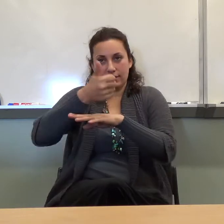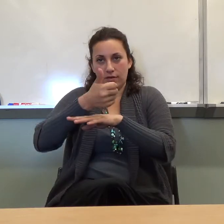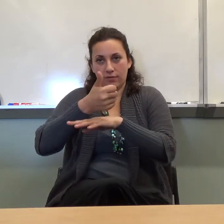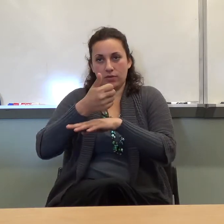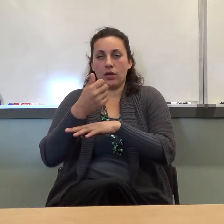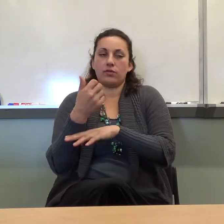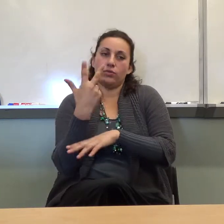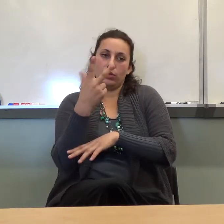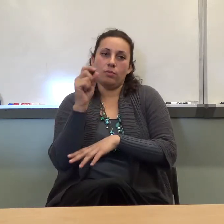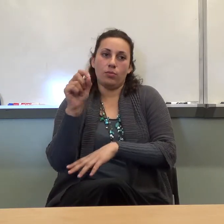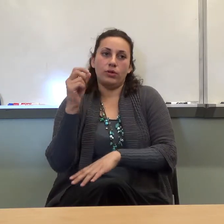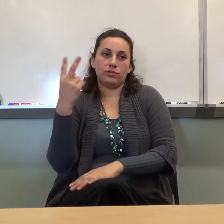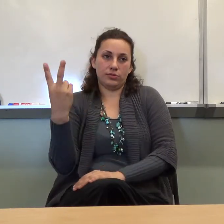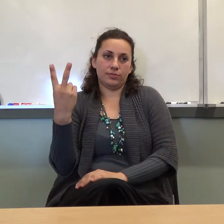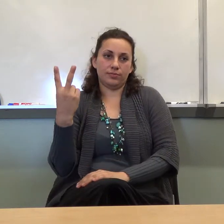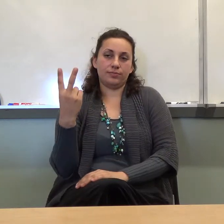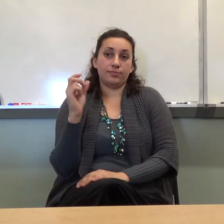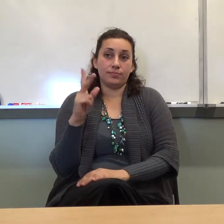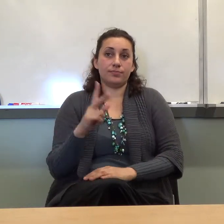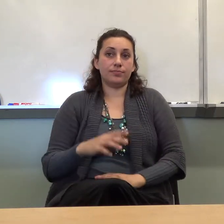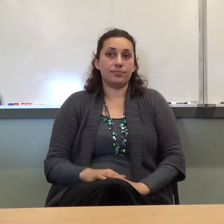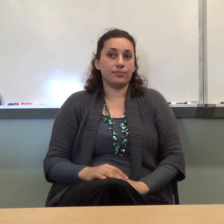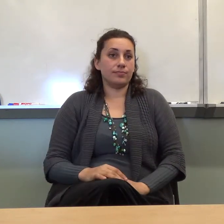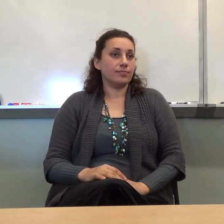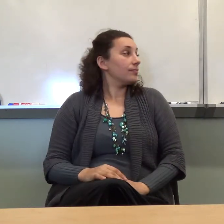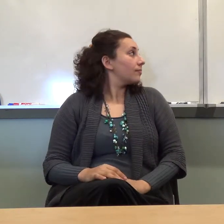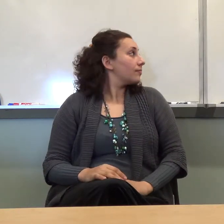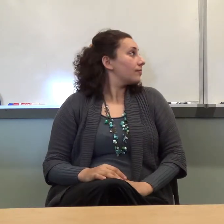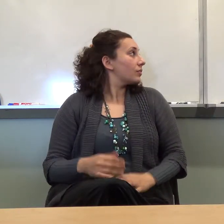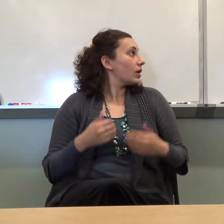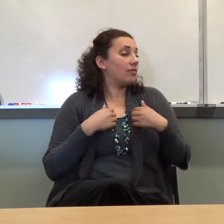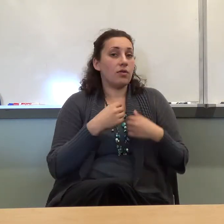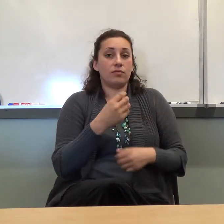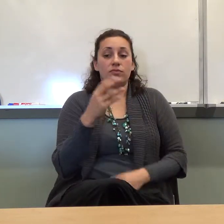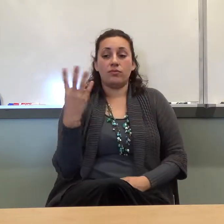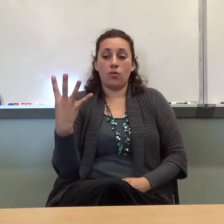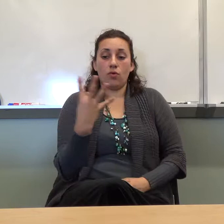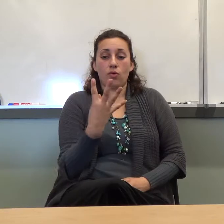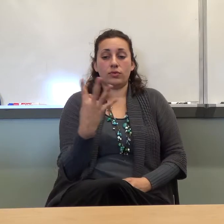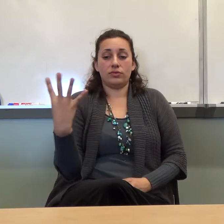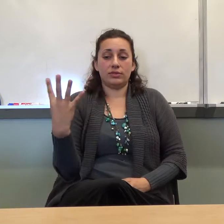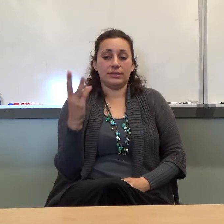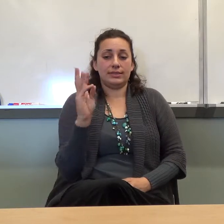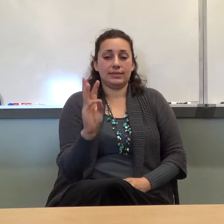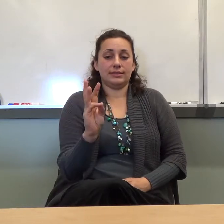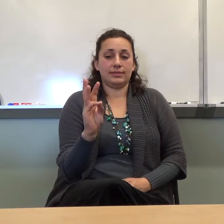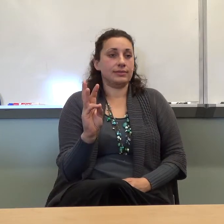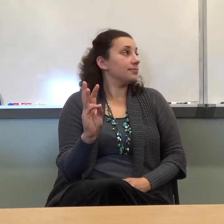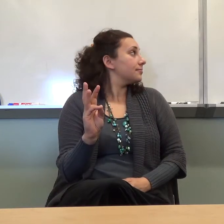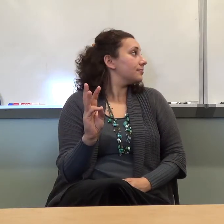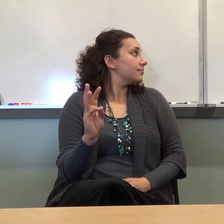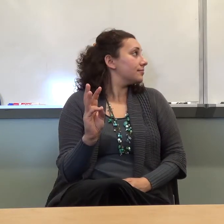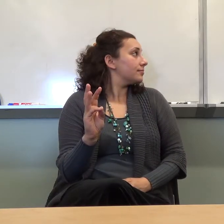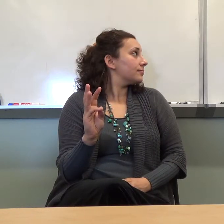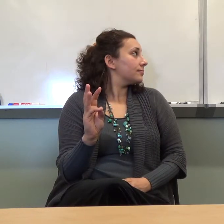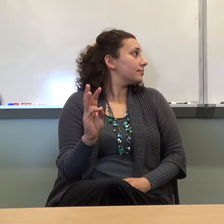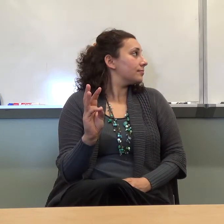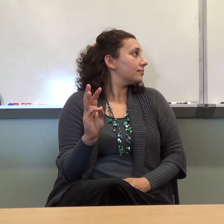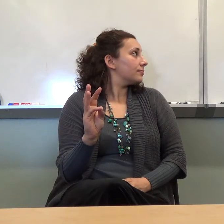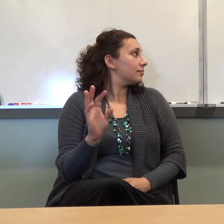decimal point. All right, so that gives you a 4 and a 6. That gives you a 6 and a 9. Adding all